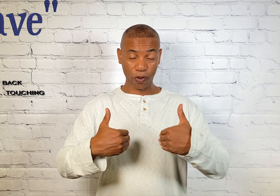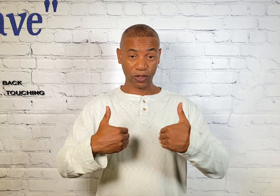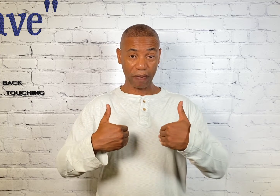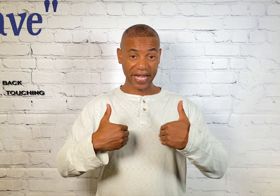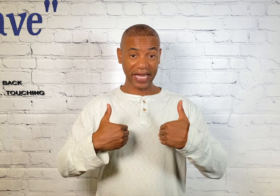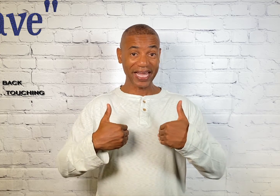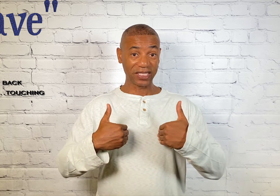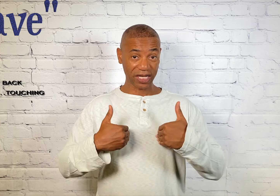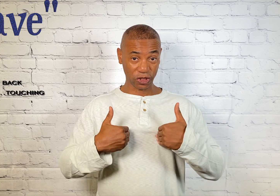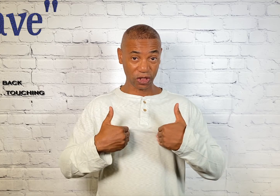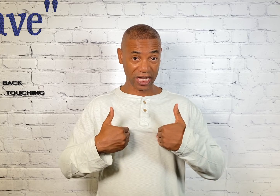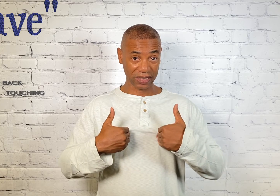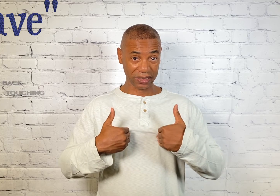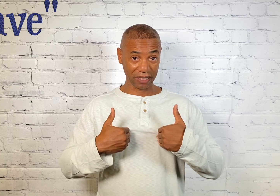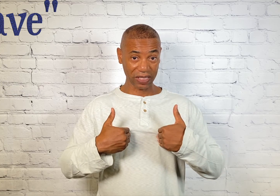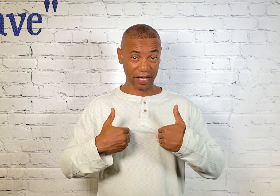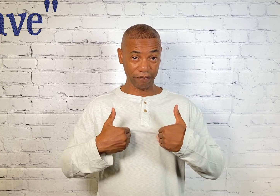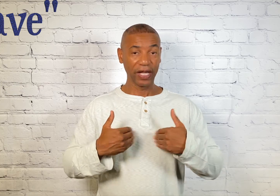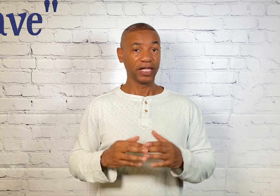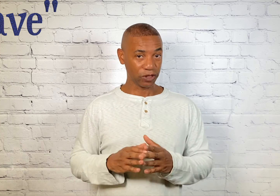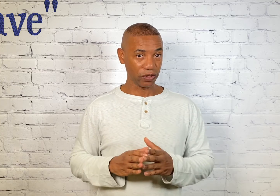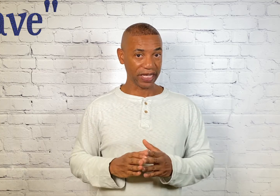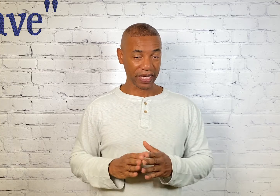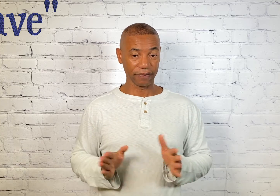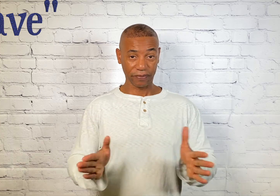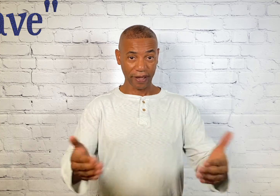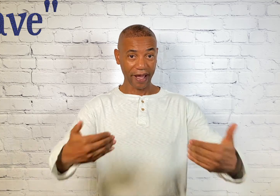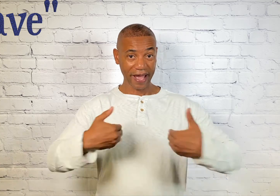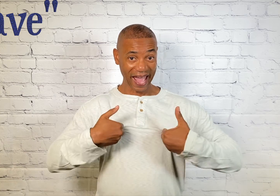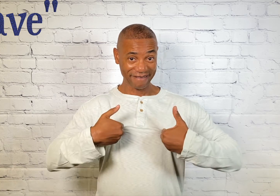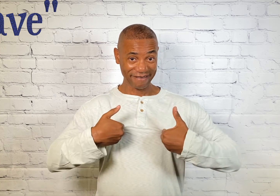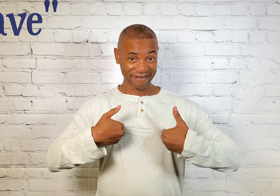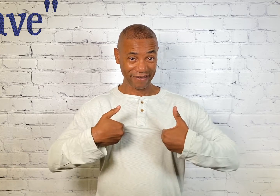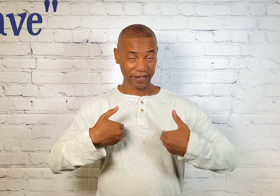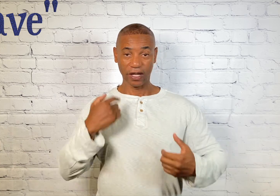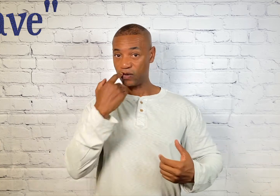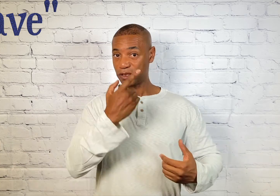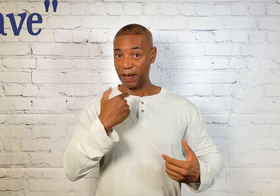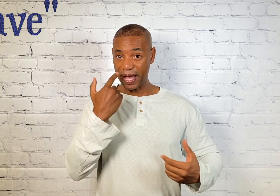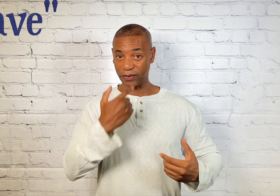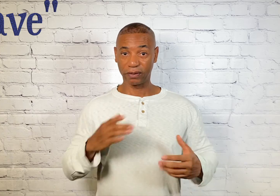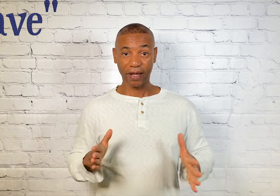the body, and touch the chest at the same time. Let me show you that again. Now notice my mouth.